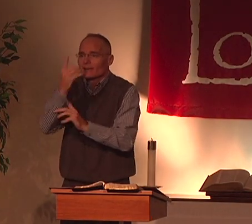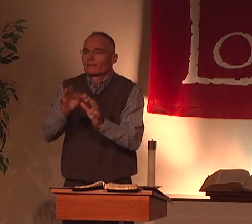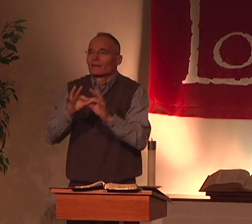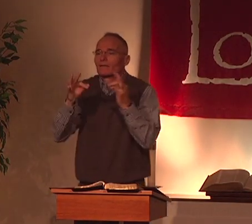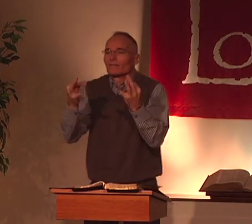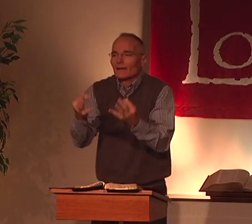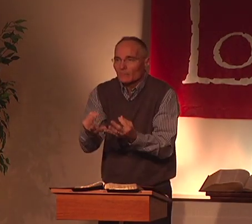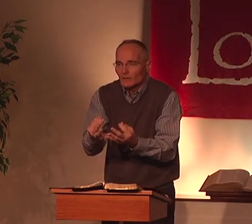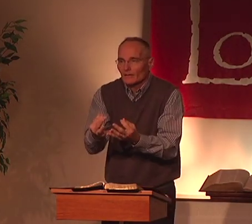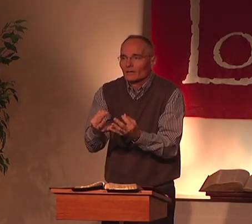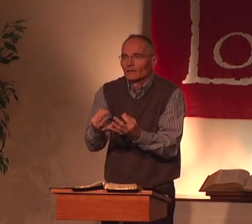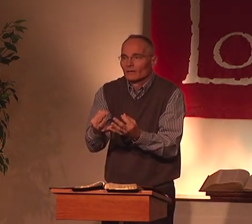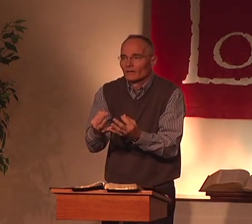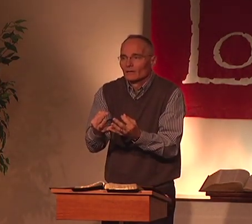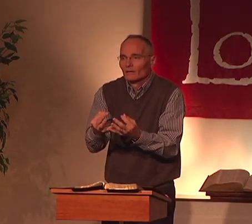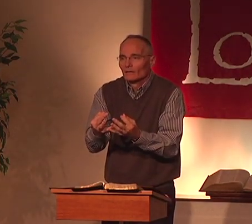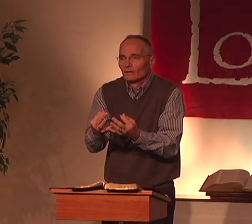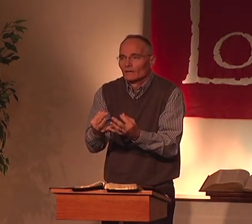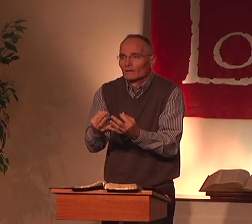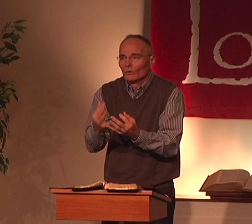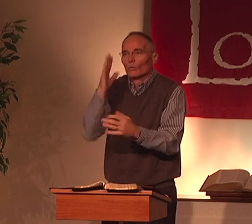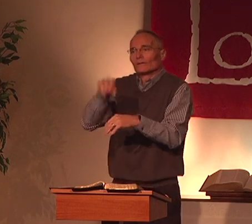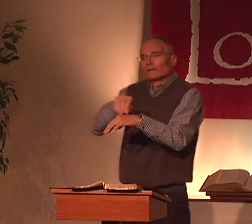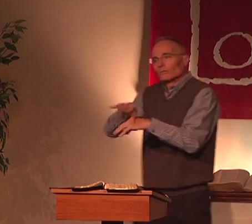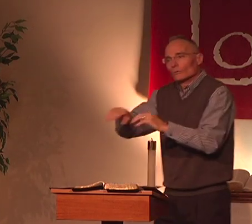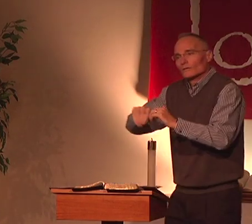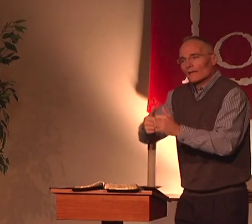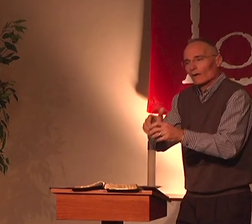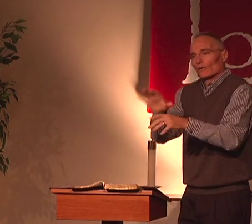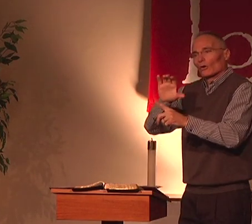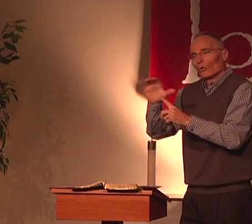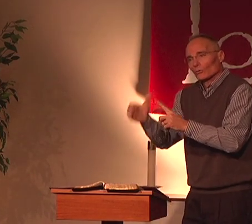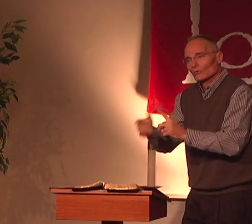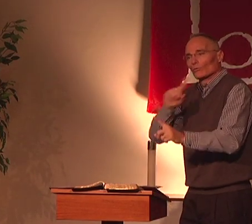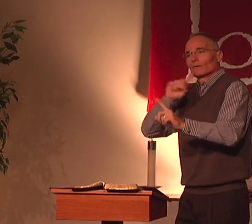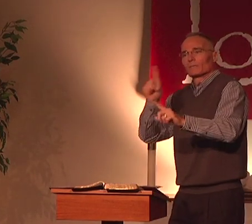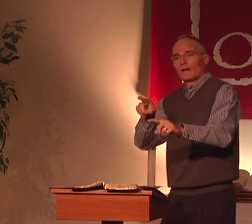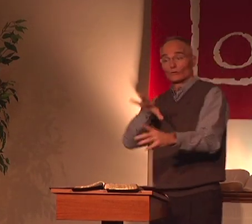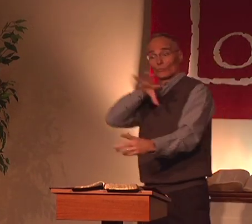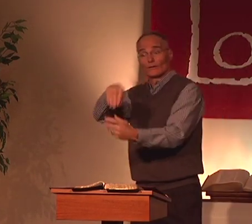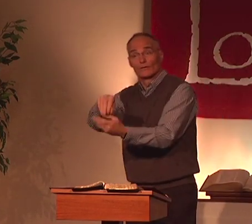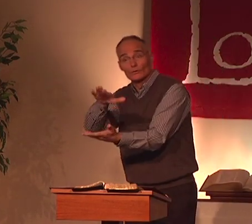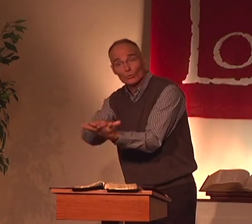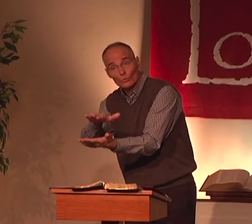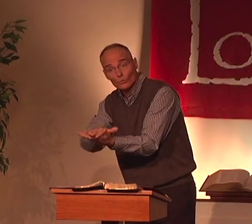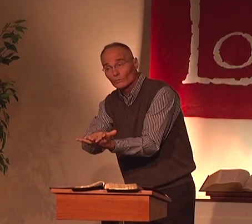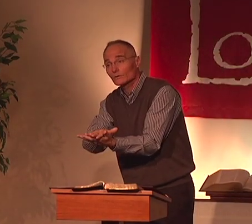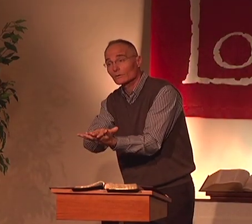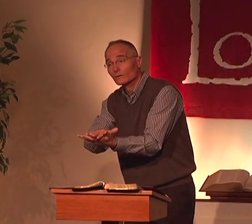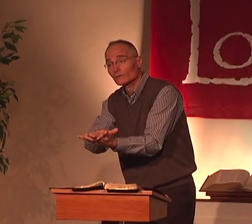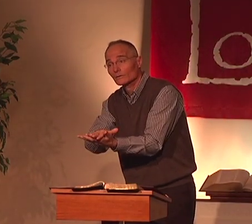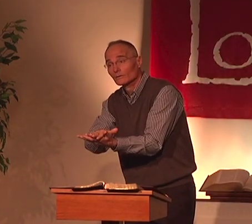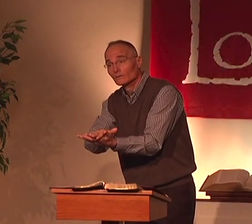culture Understands the word family It will influence How the culture Responds within schools